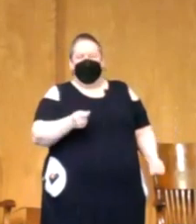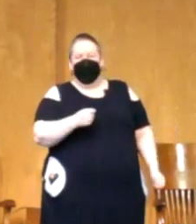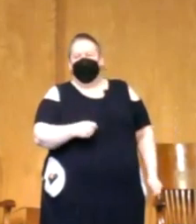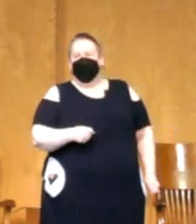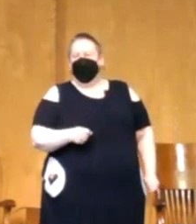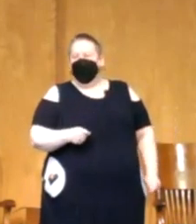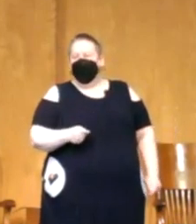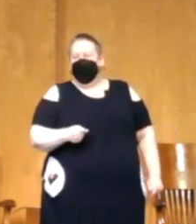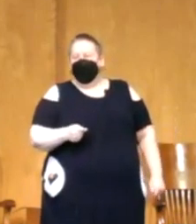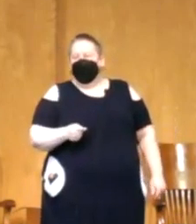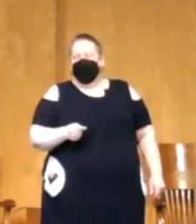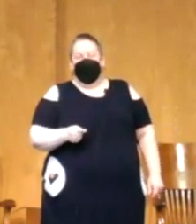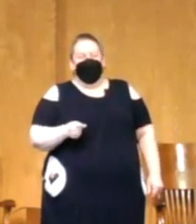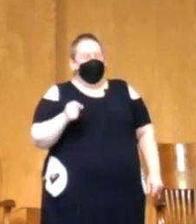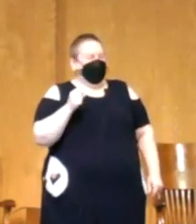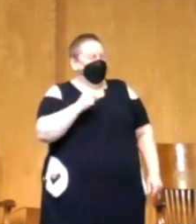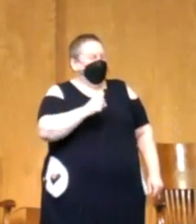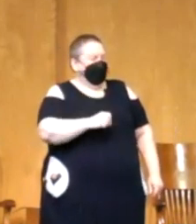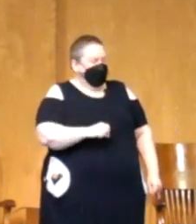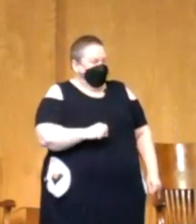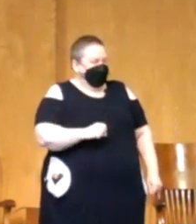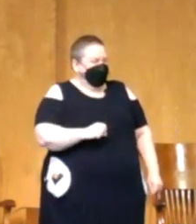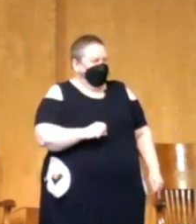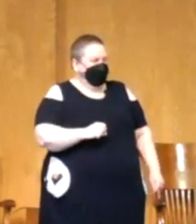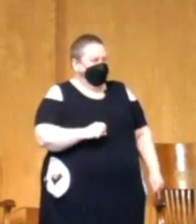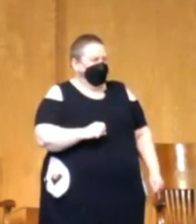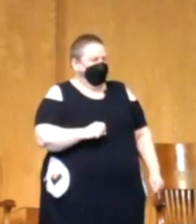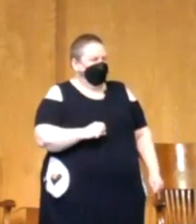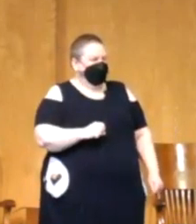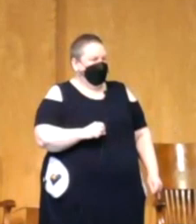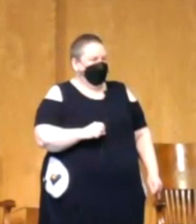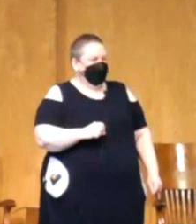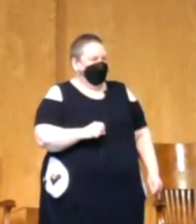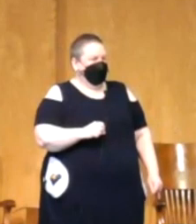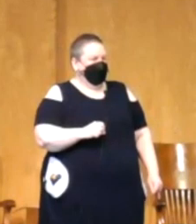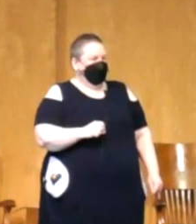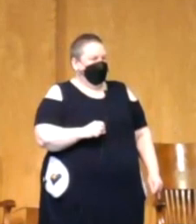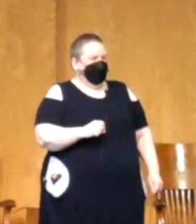We are a people who understand